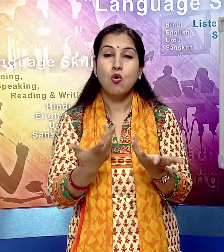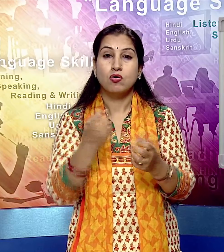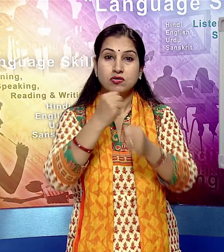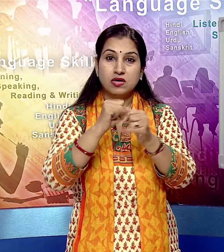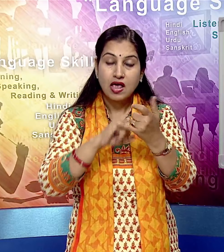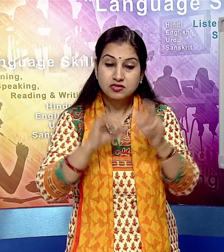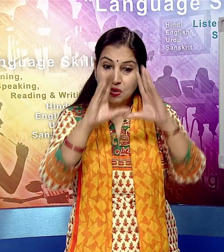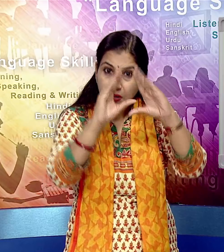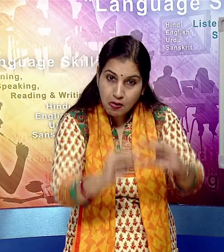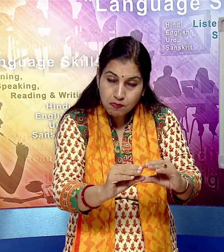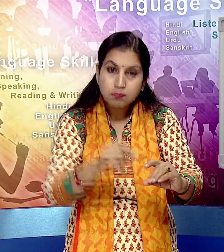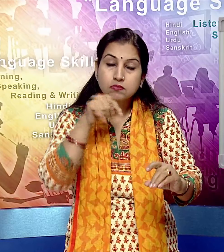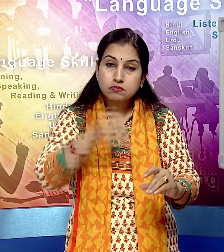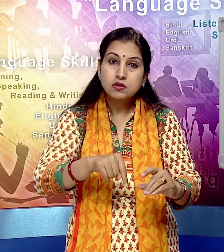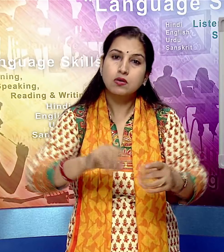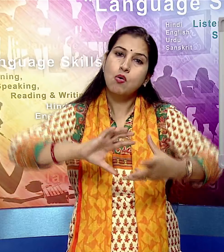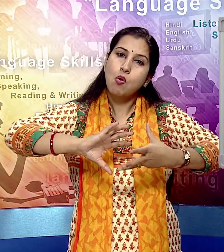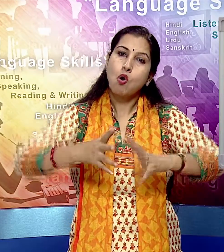hence the name is solar cooking.